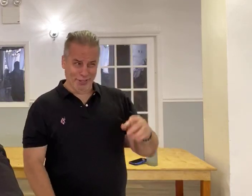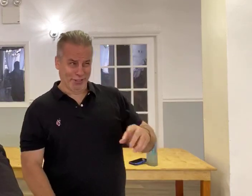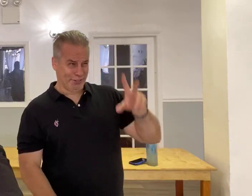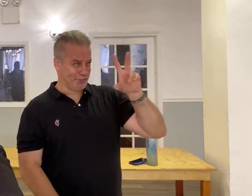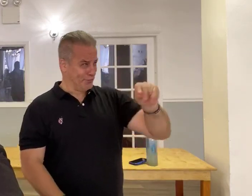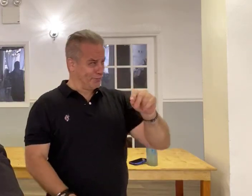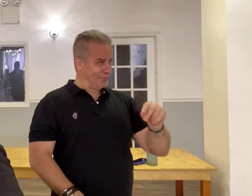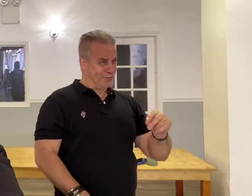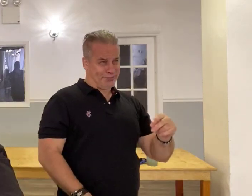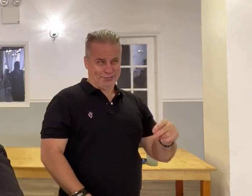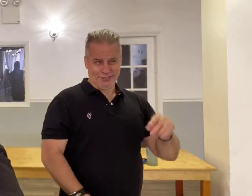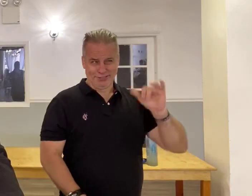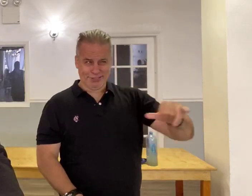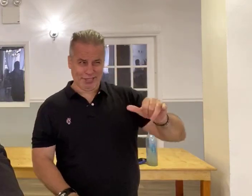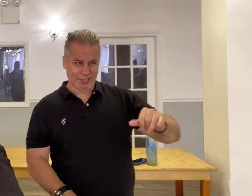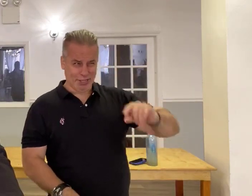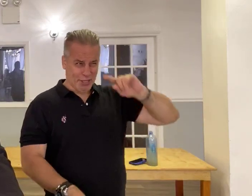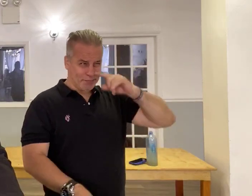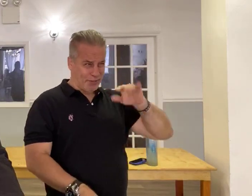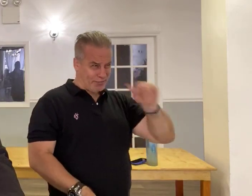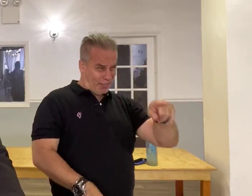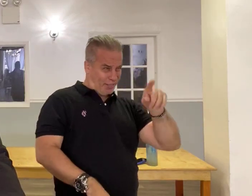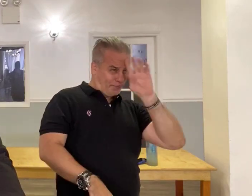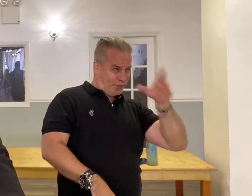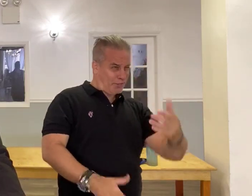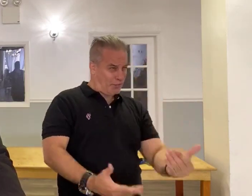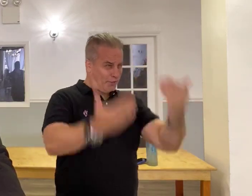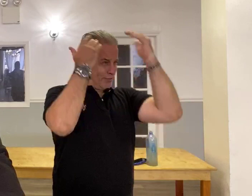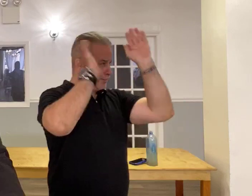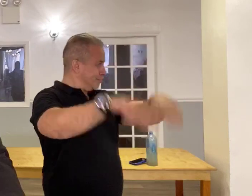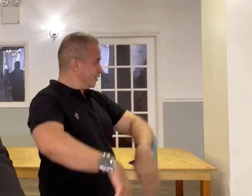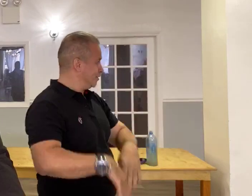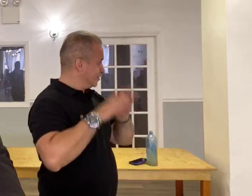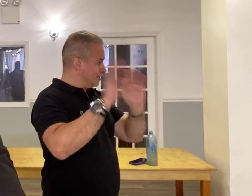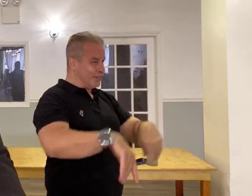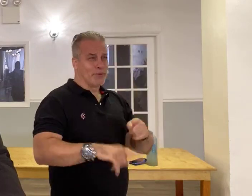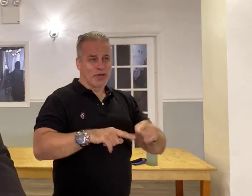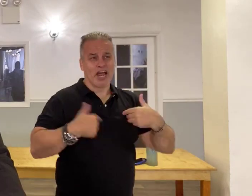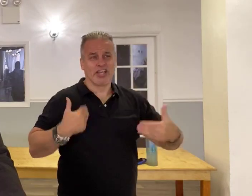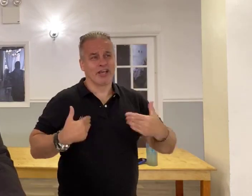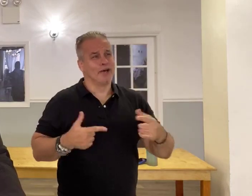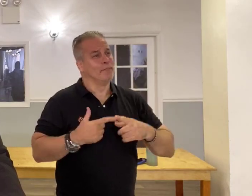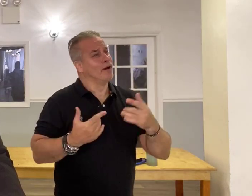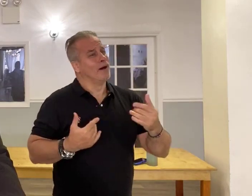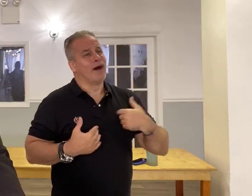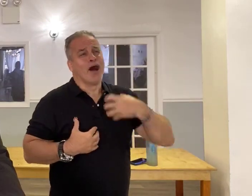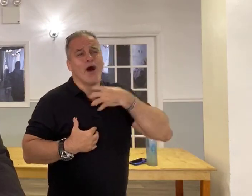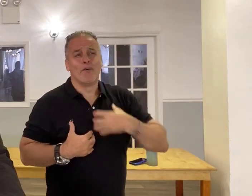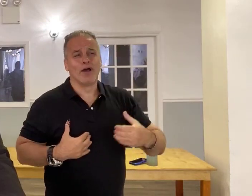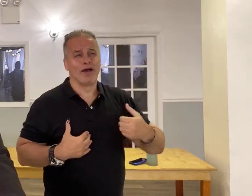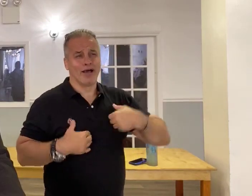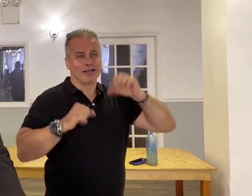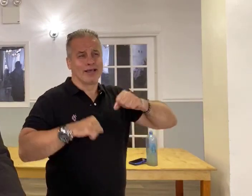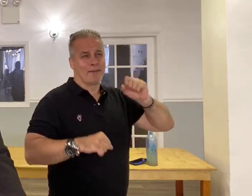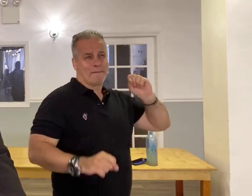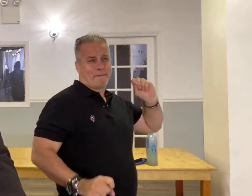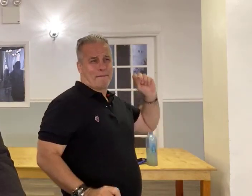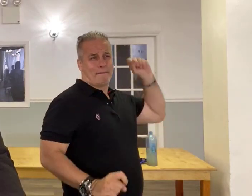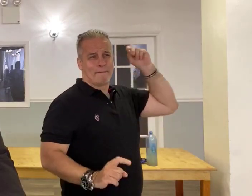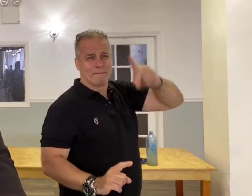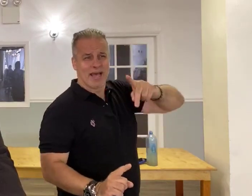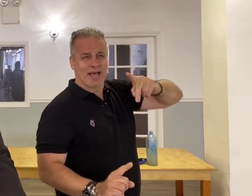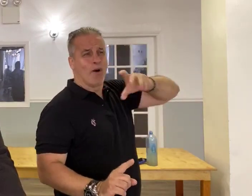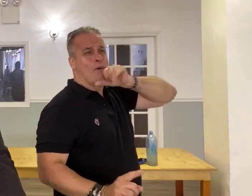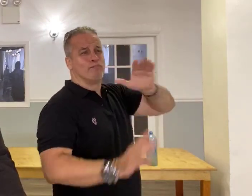have leaped for joy having been called to preach. And I am so glad